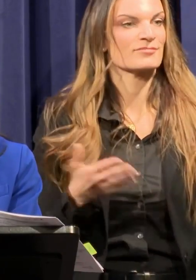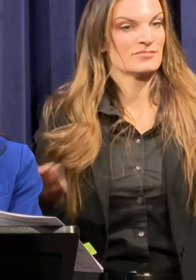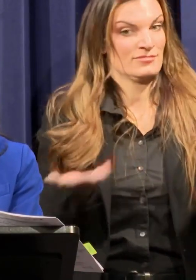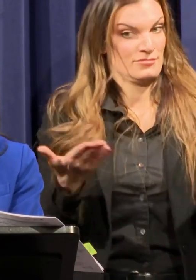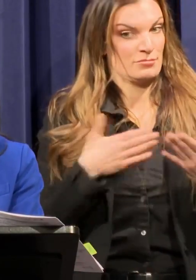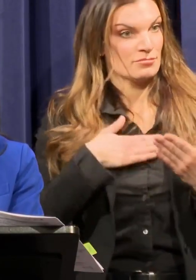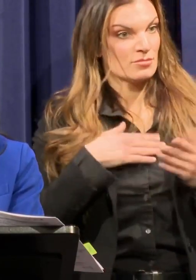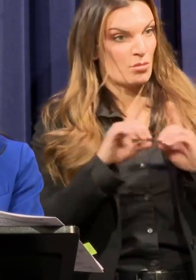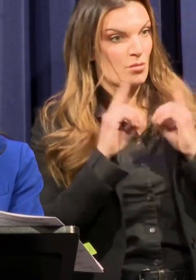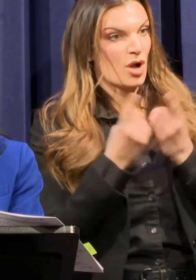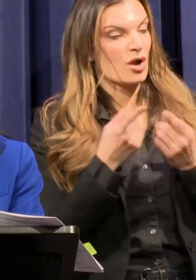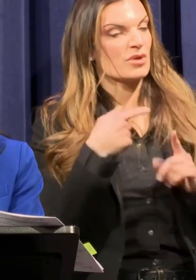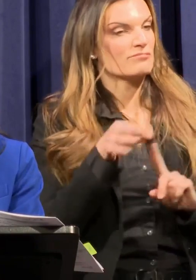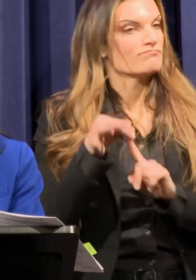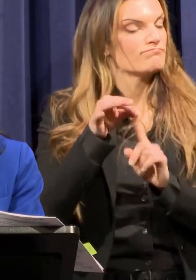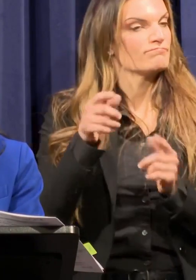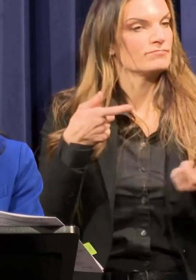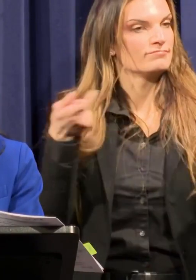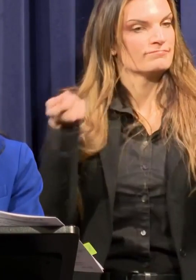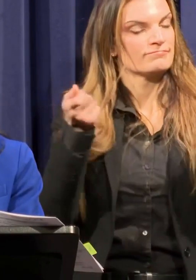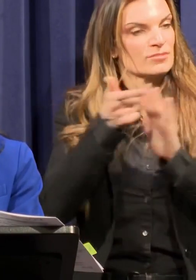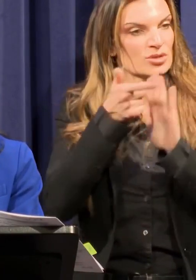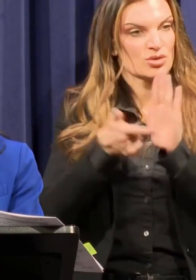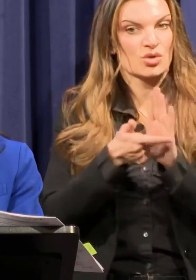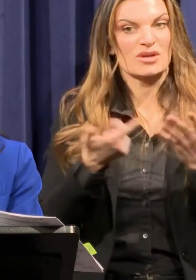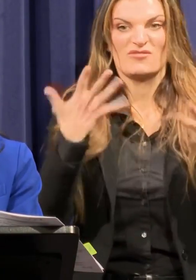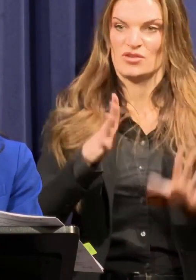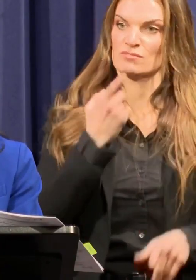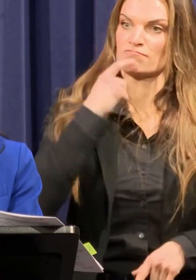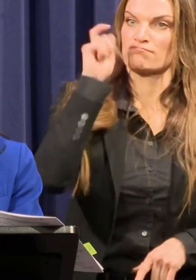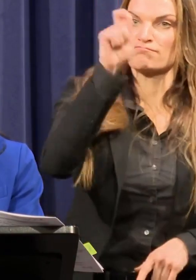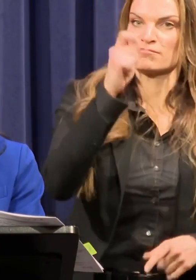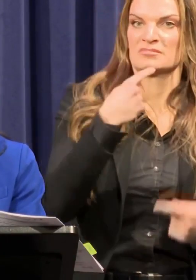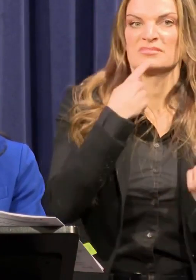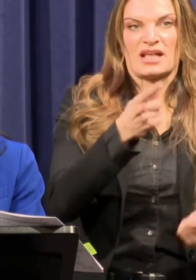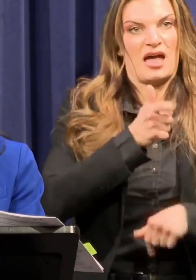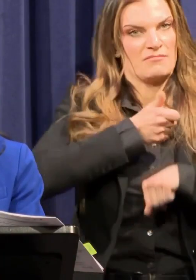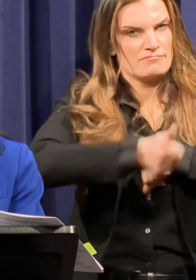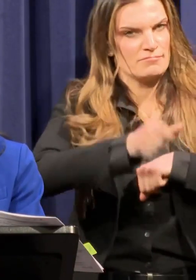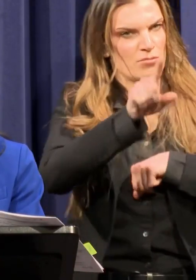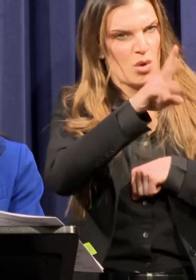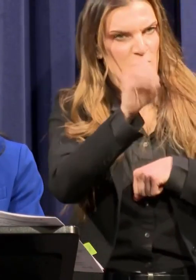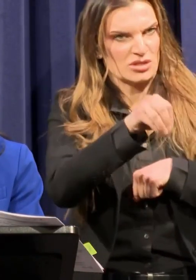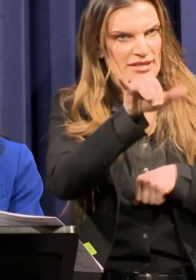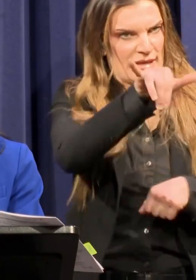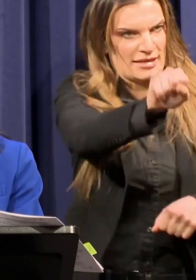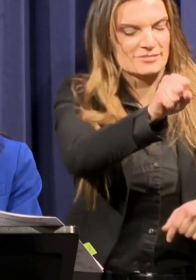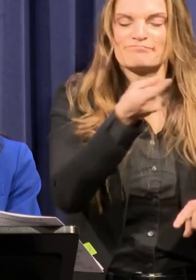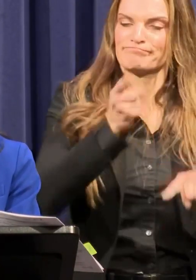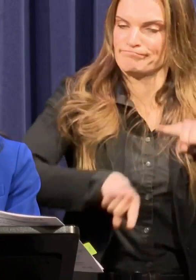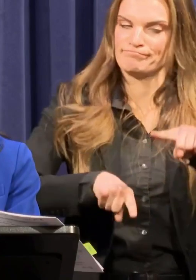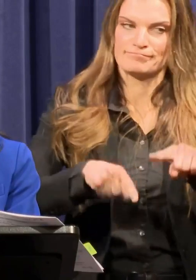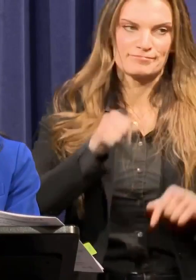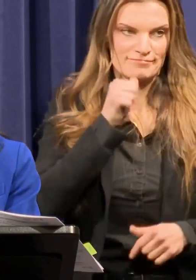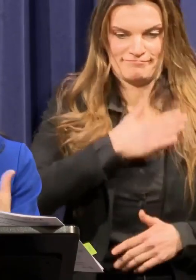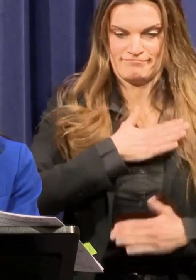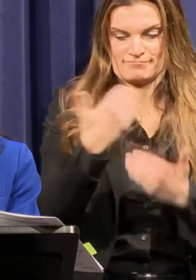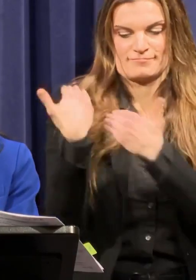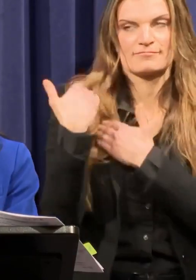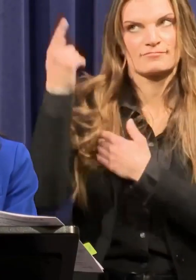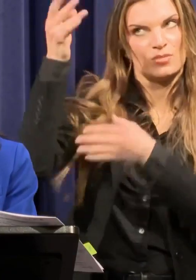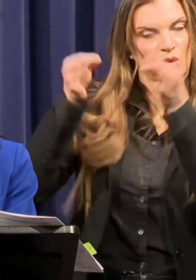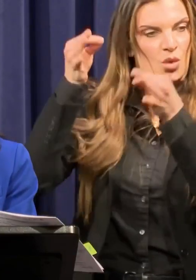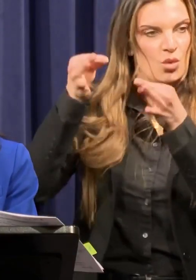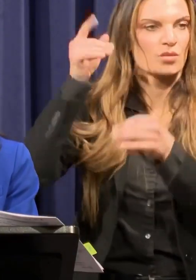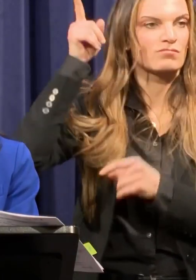has not finalized charging decisions in all aspects of the investigation, and that includes a review of any